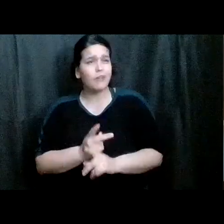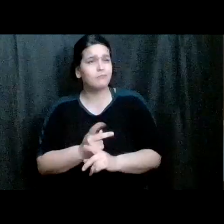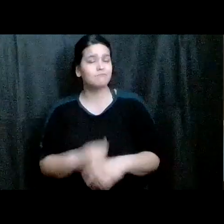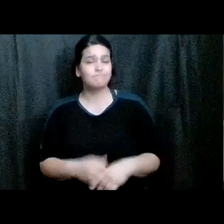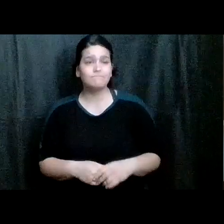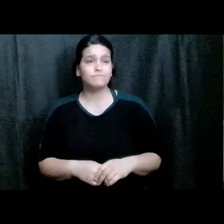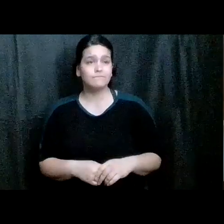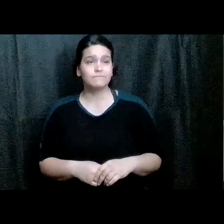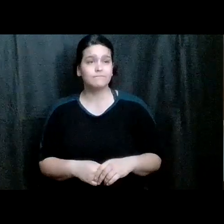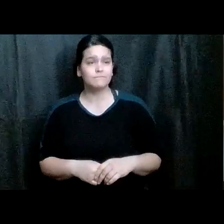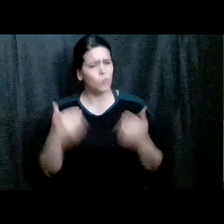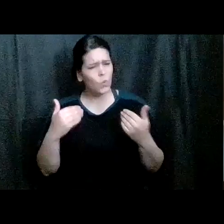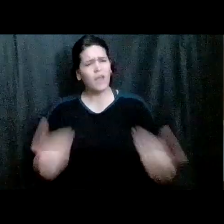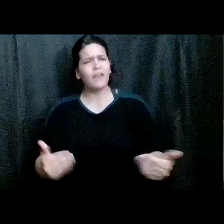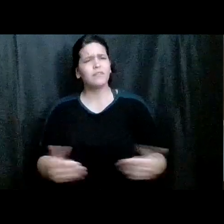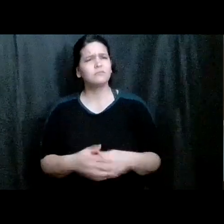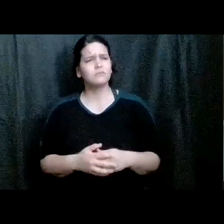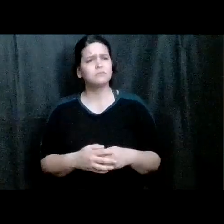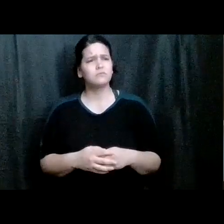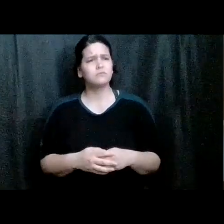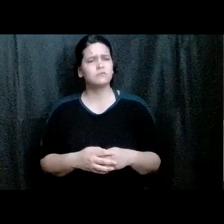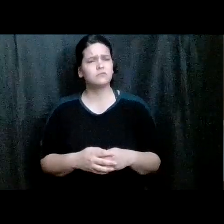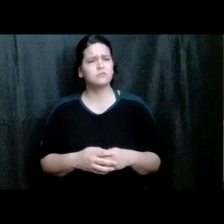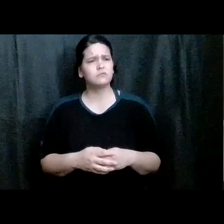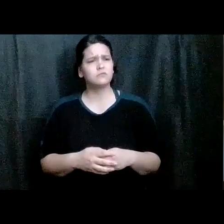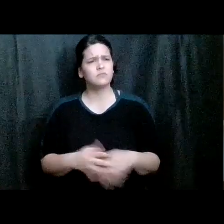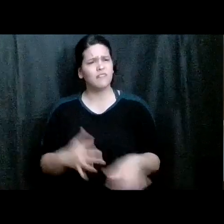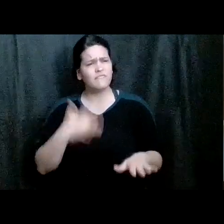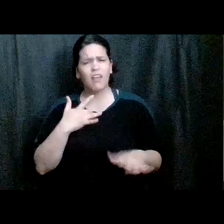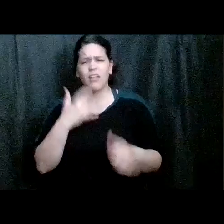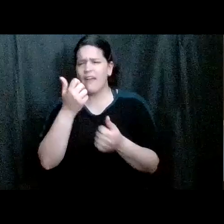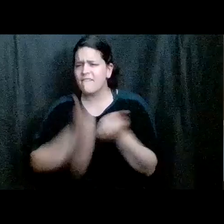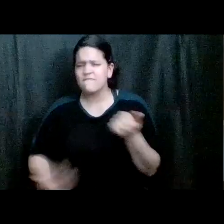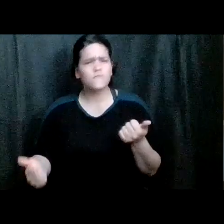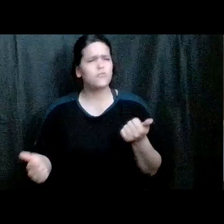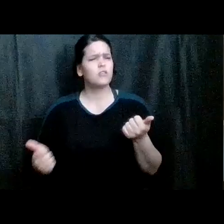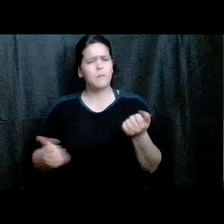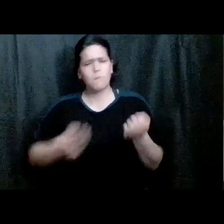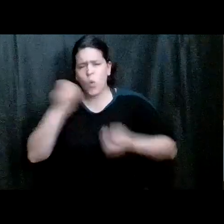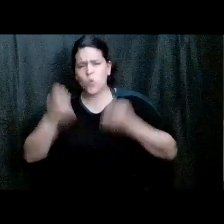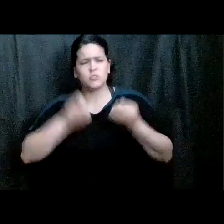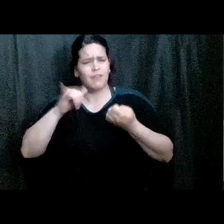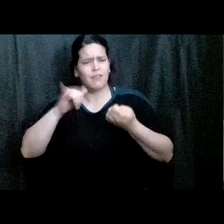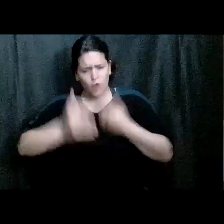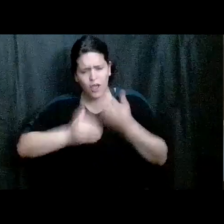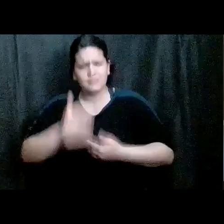Don't feel free to go there, you know, feel free to feel your full range of emotions in the process to help you